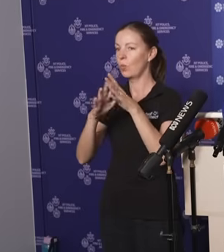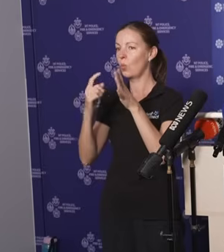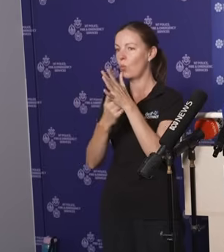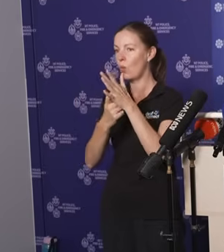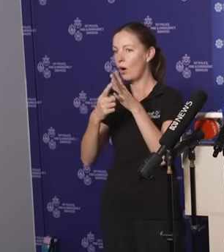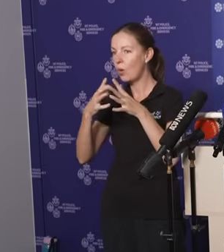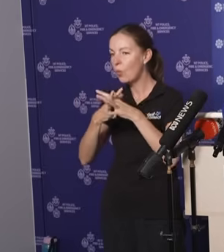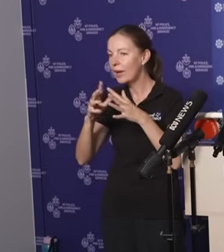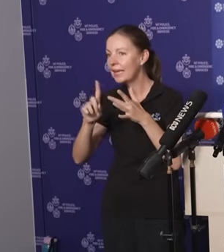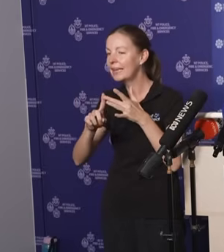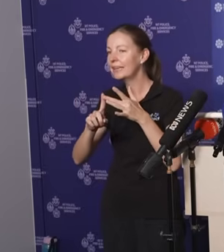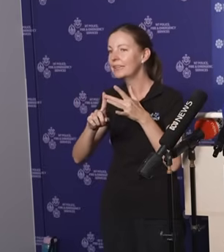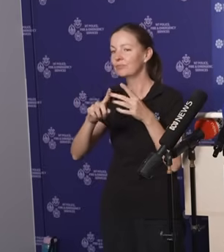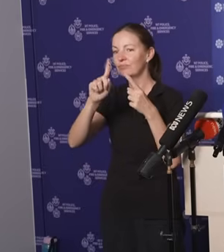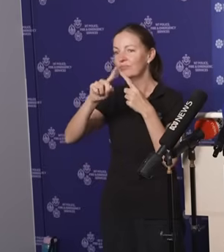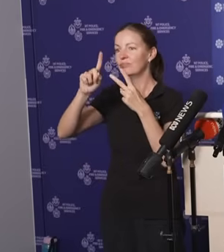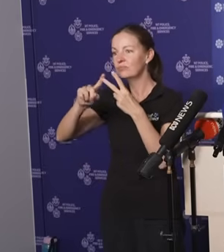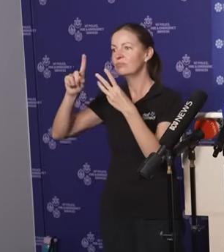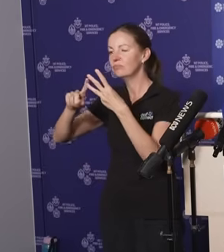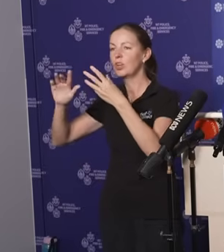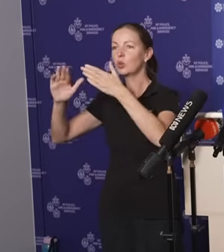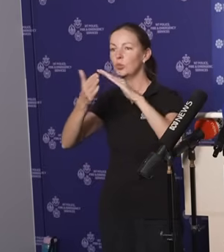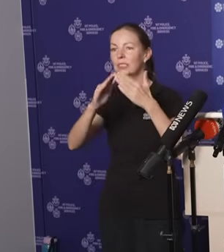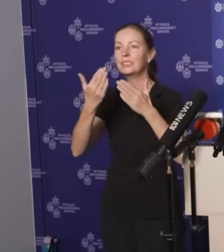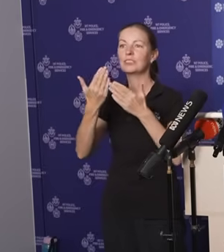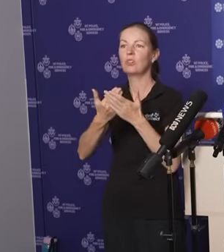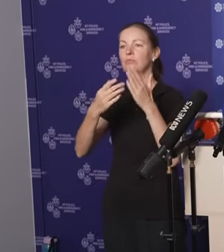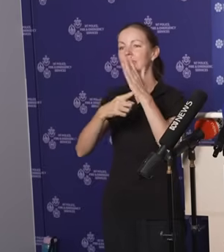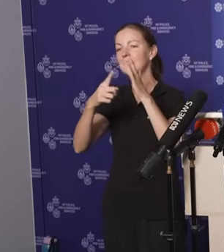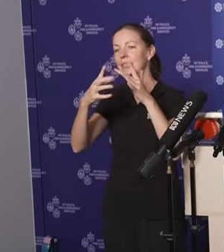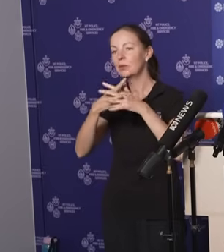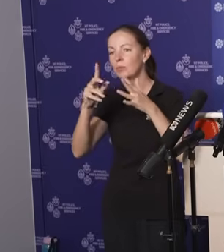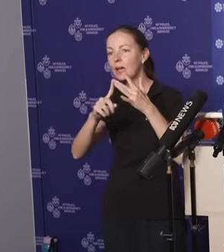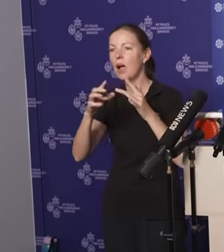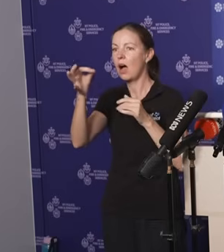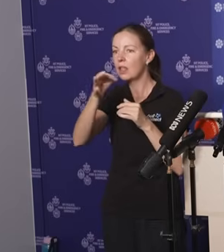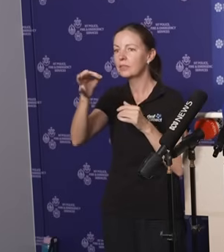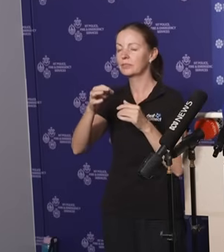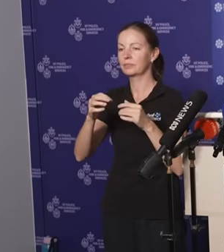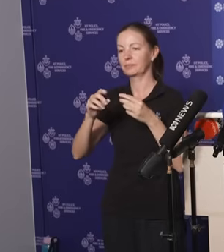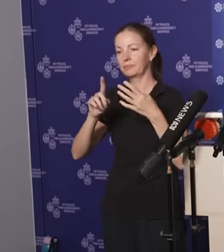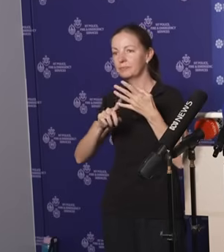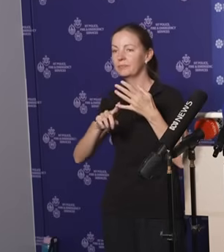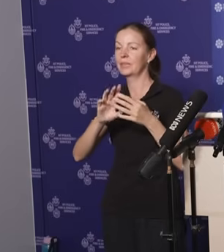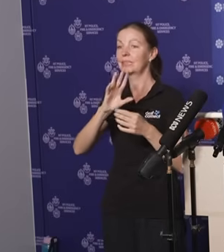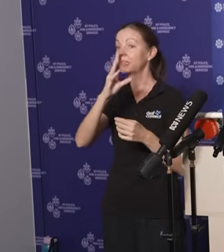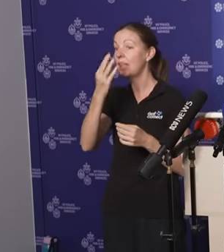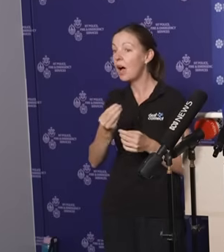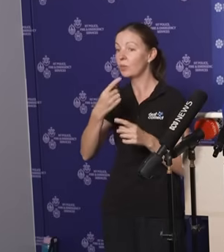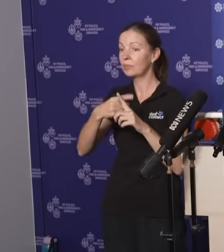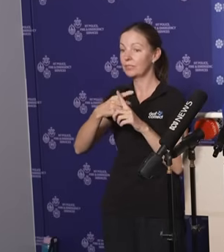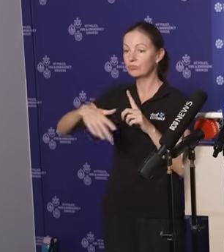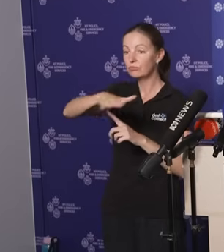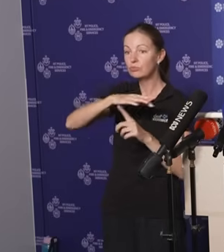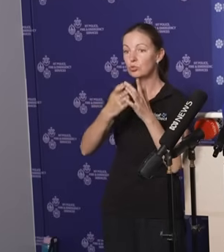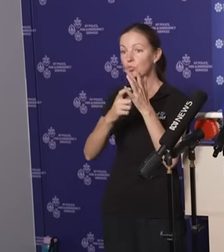Millakapiti, Pelangimpi, Warramianga, Darwin and the rural area, including Bachelor and the Cox Peninsula,